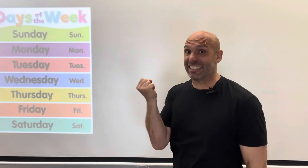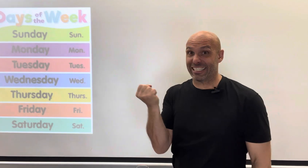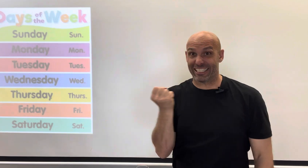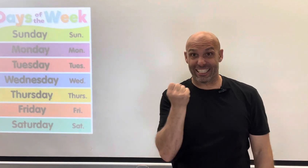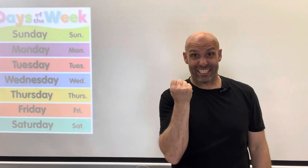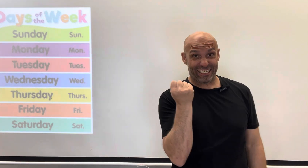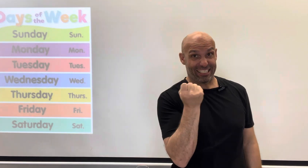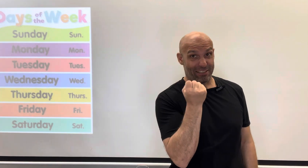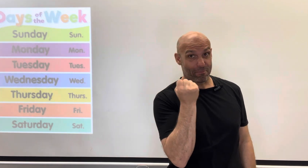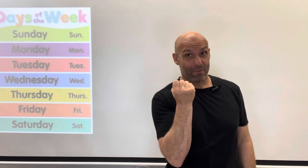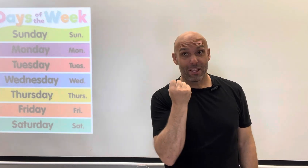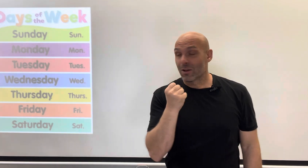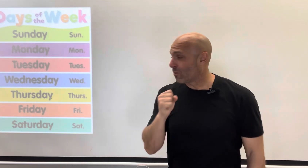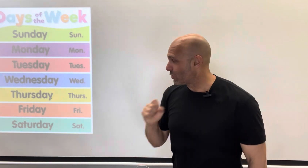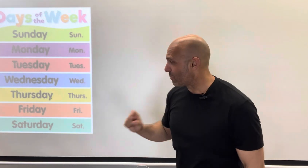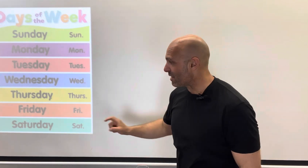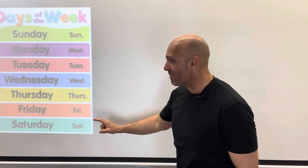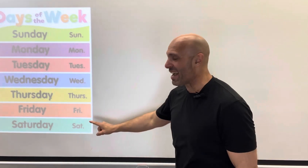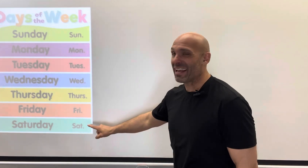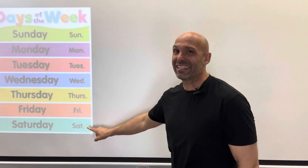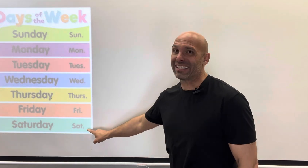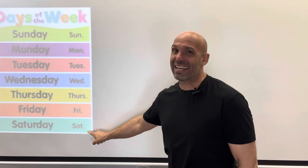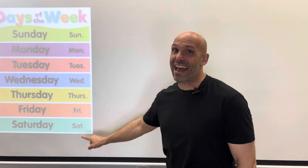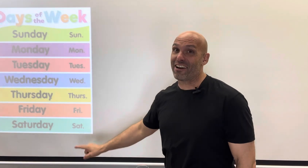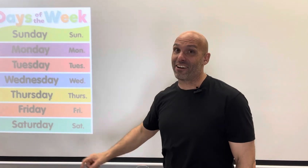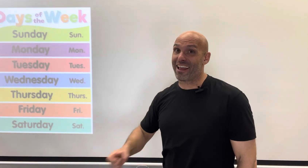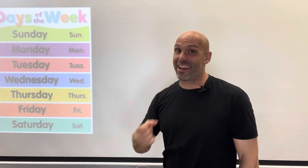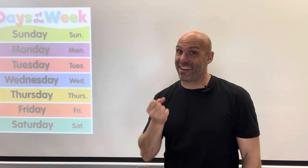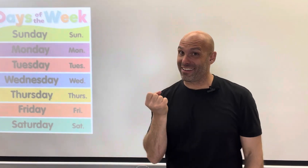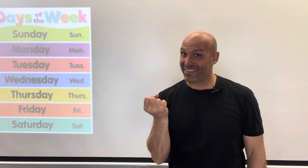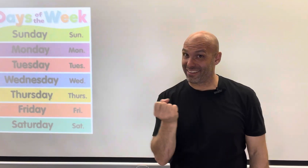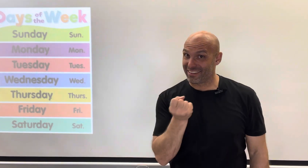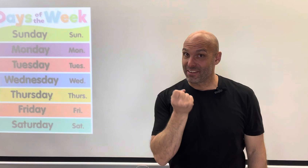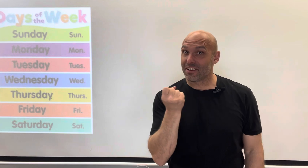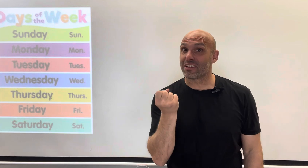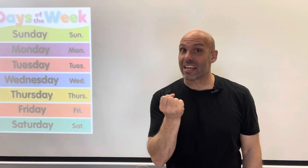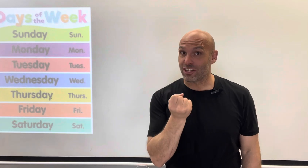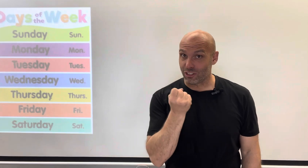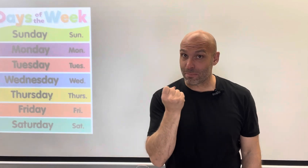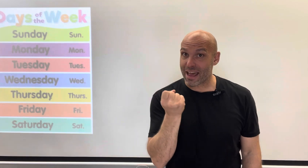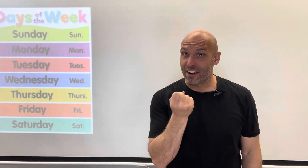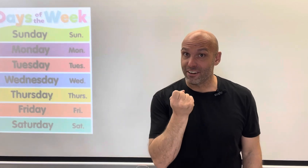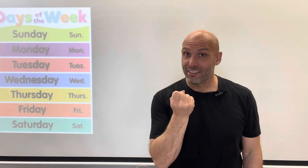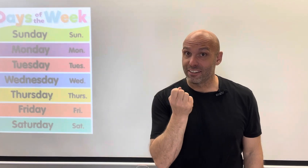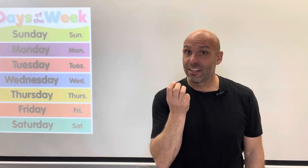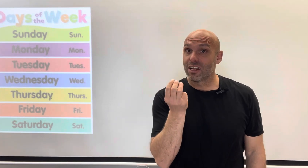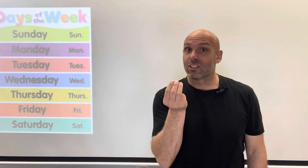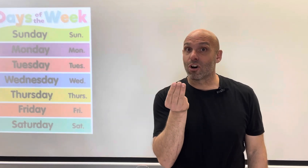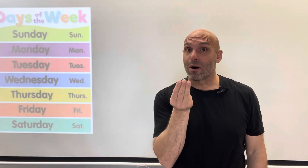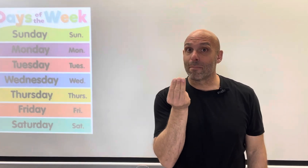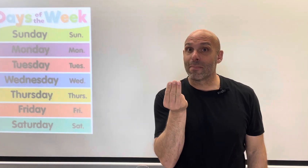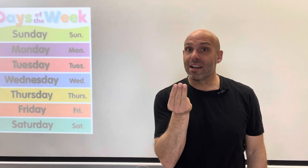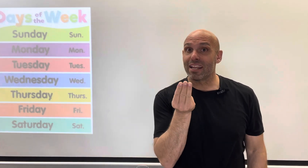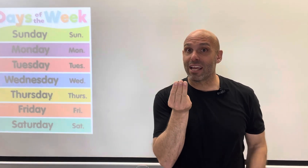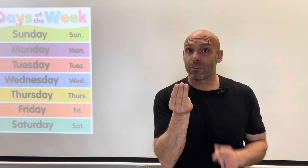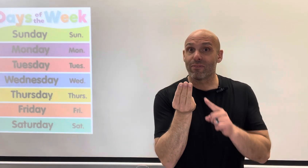S, which would be my Saturday. You catching the pattern? So on Monday, 3 fingers